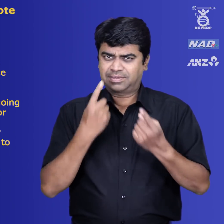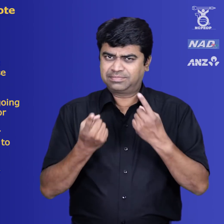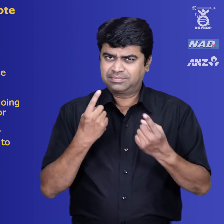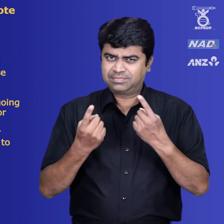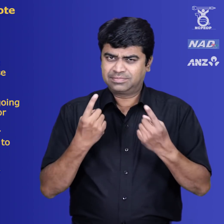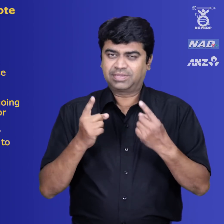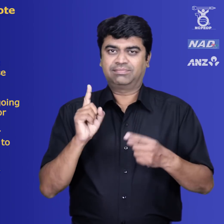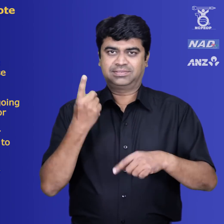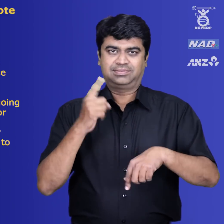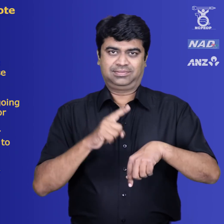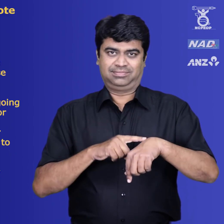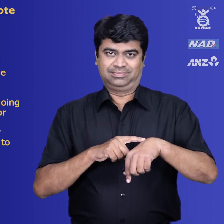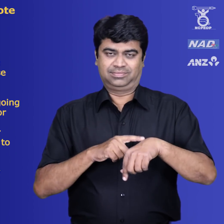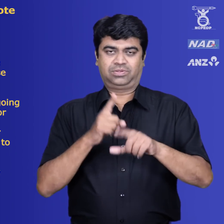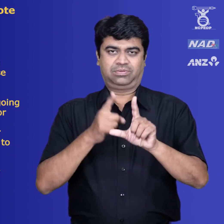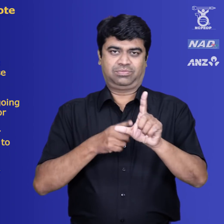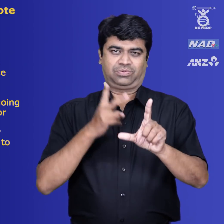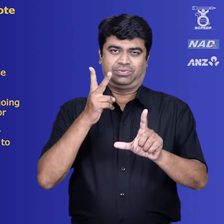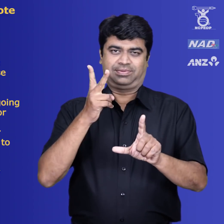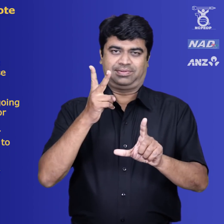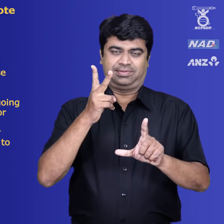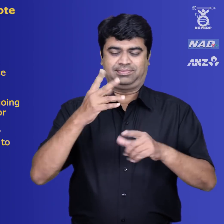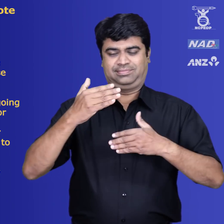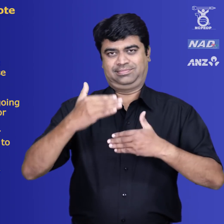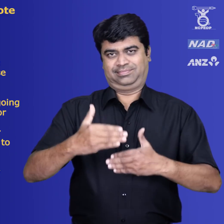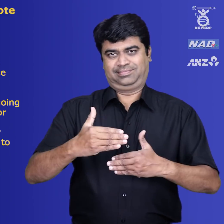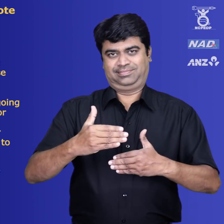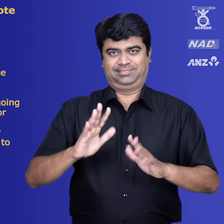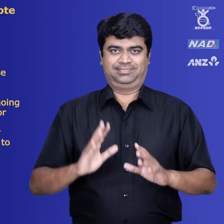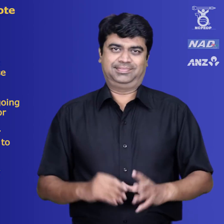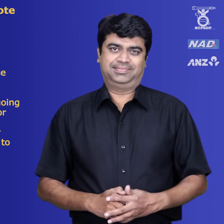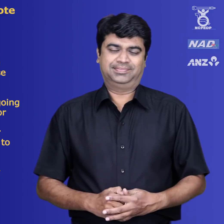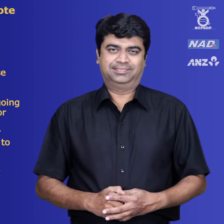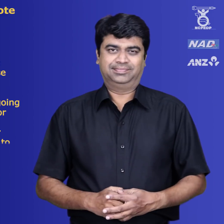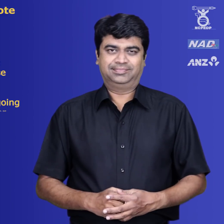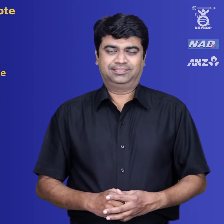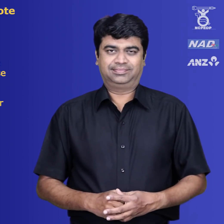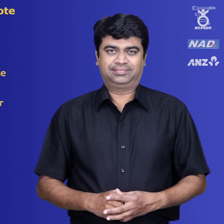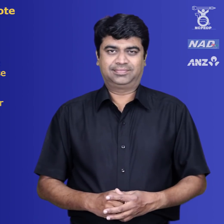shall be conducted within a period of 2 years from the date of commencement of this Act.